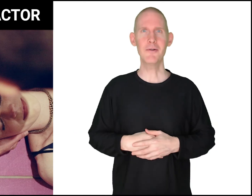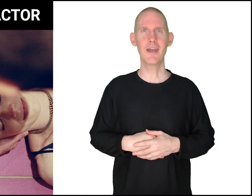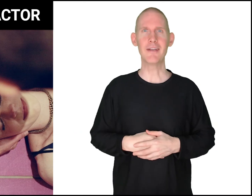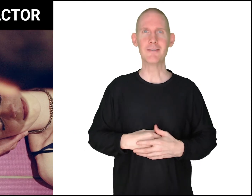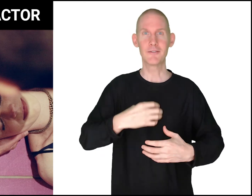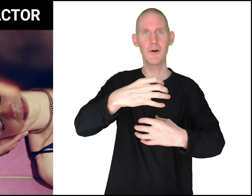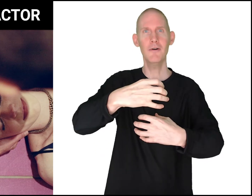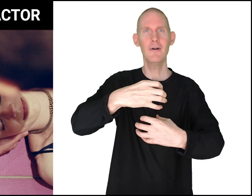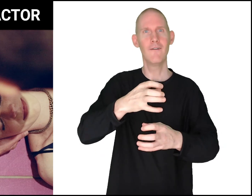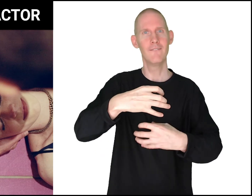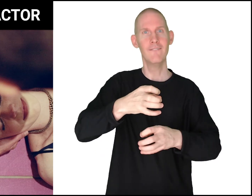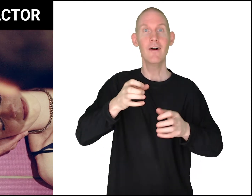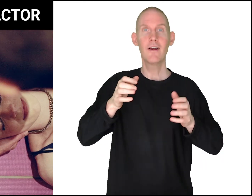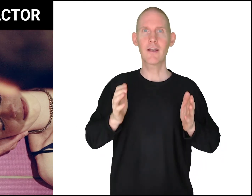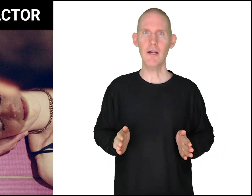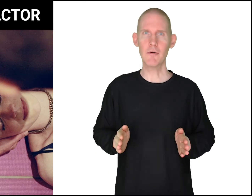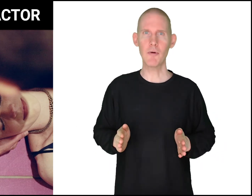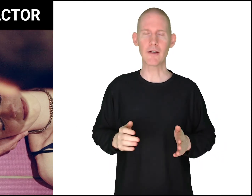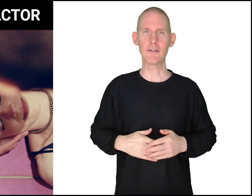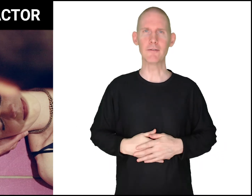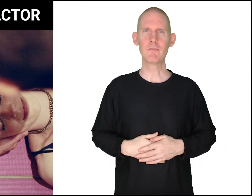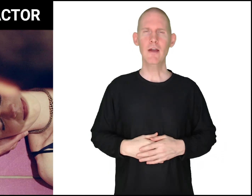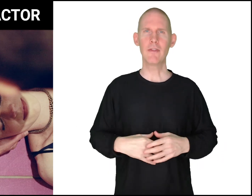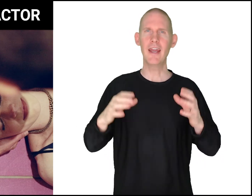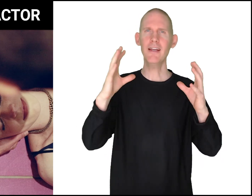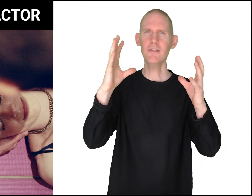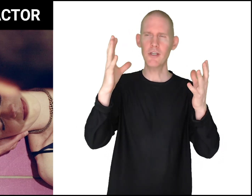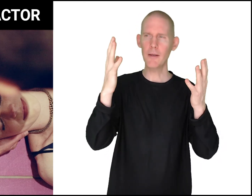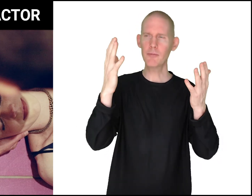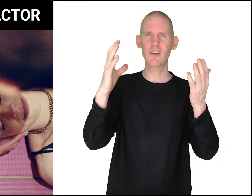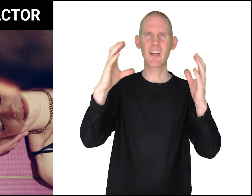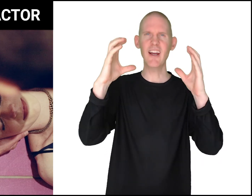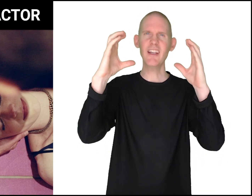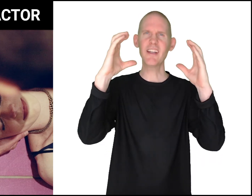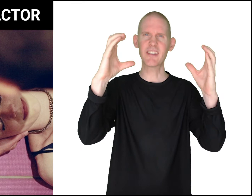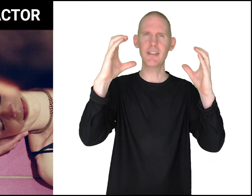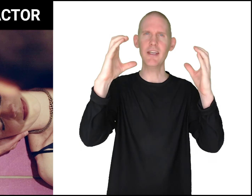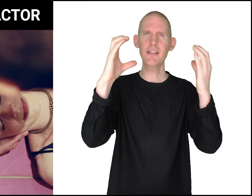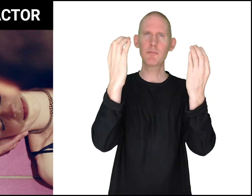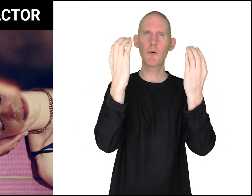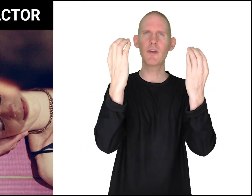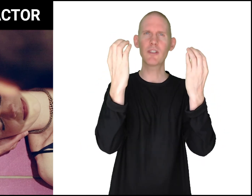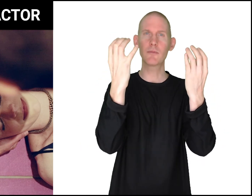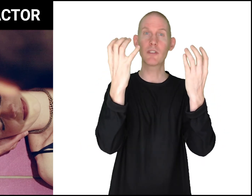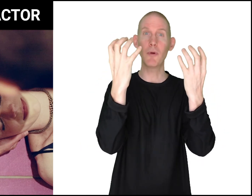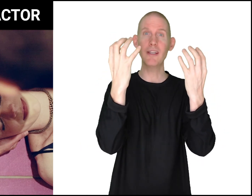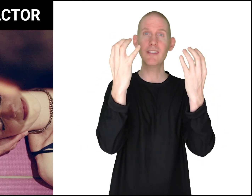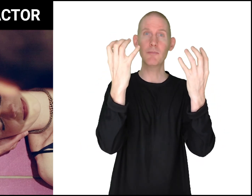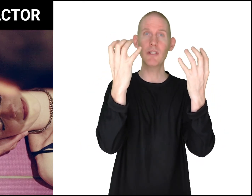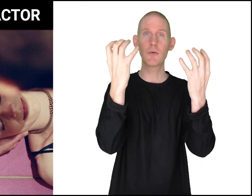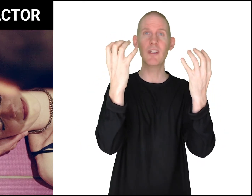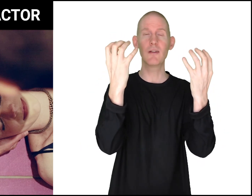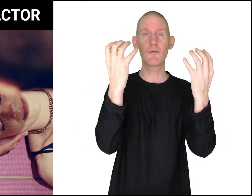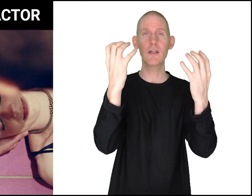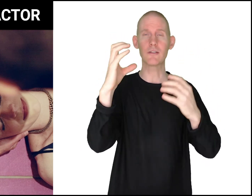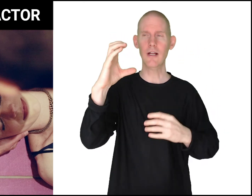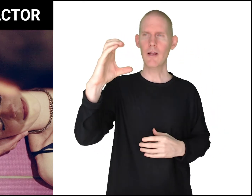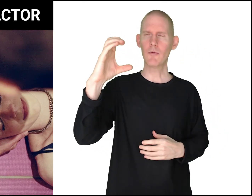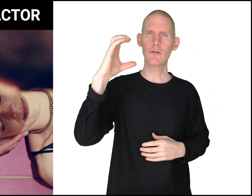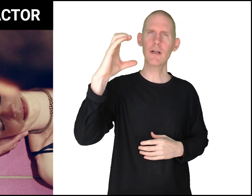Okay, so chiropractor. The hand shapes are kind of like C's, but with some spaces between the fingers. When you regular